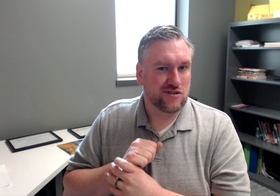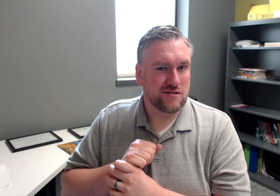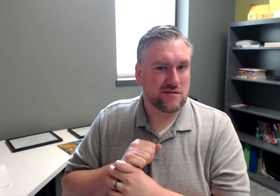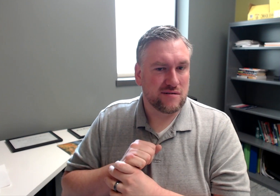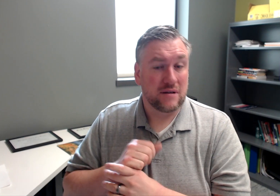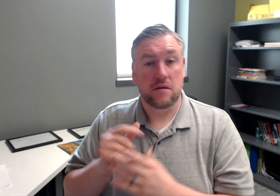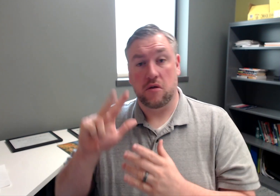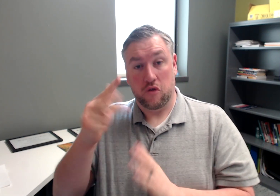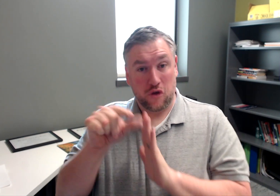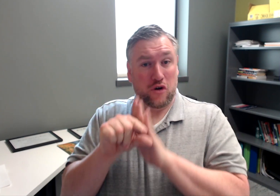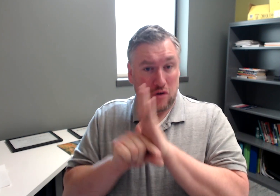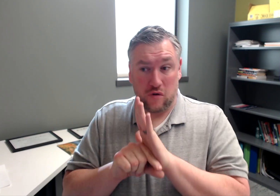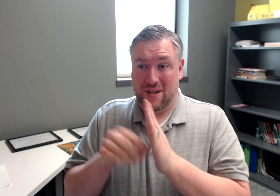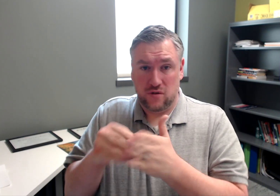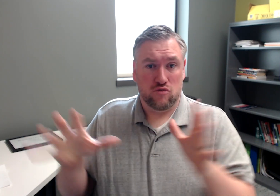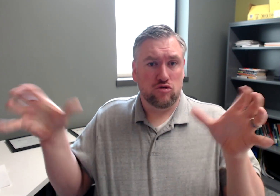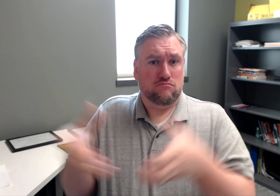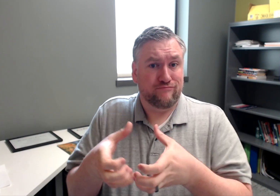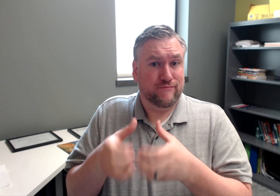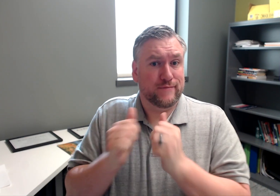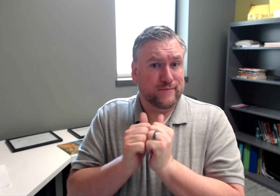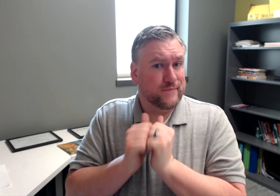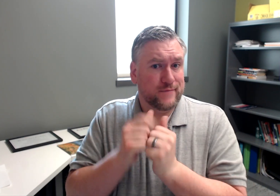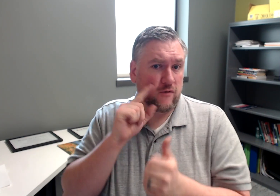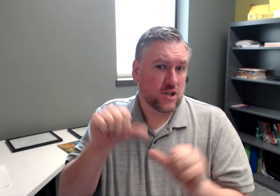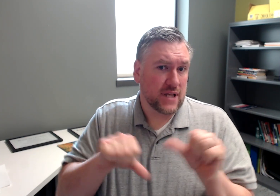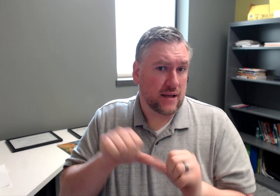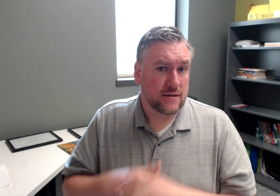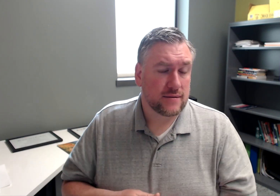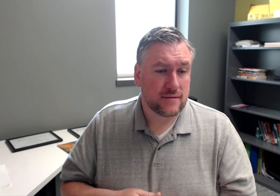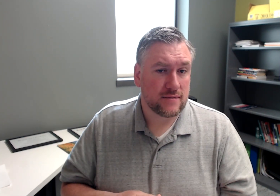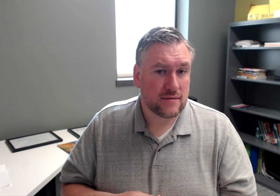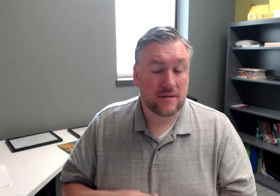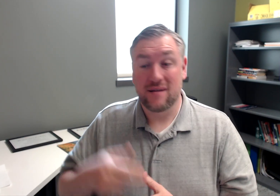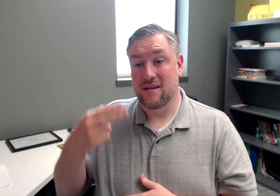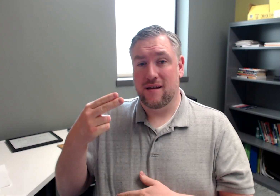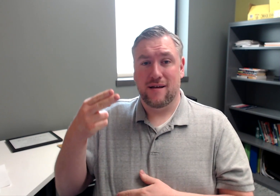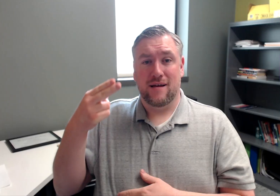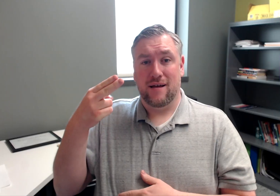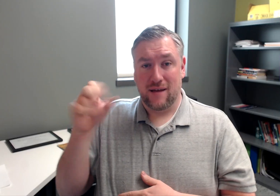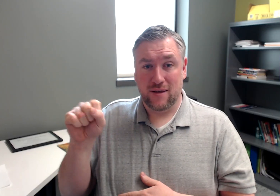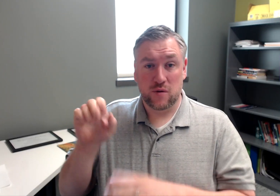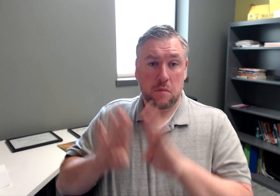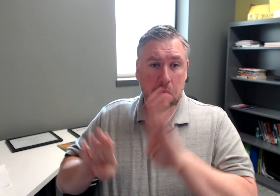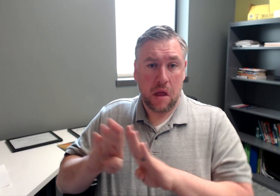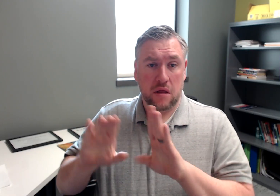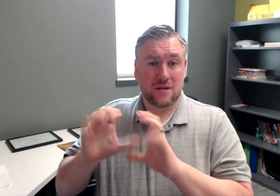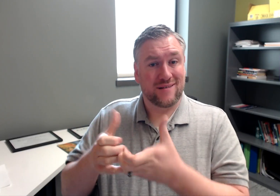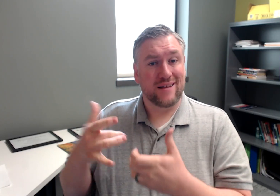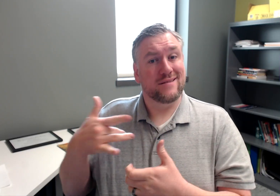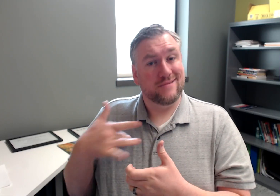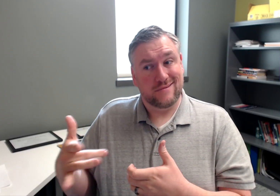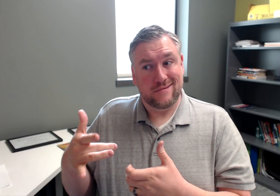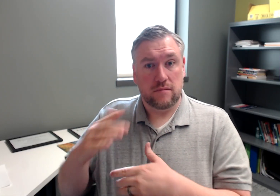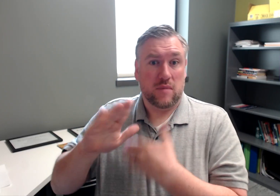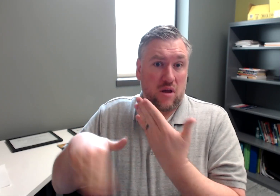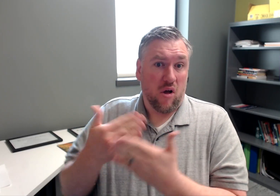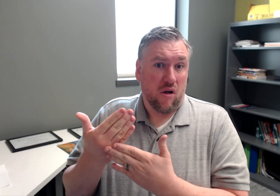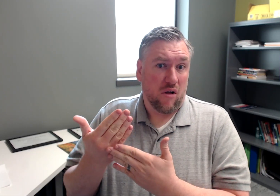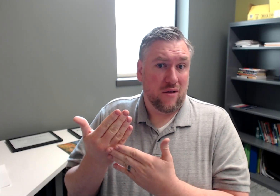But science tends to be based on age. Third grade students are all together for science. High school biology class typically